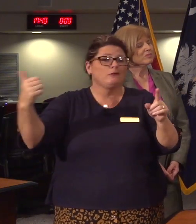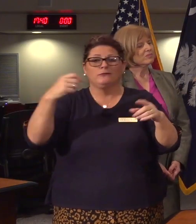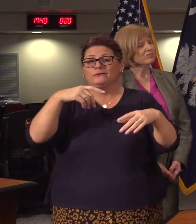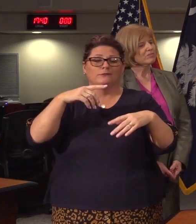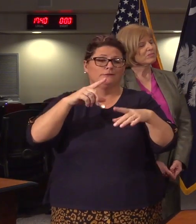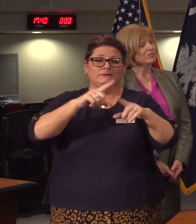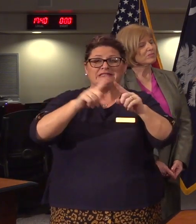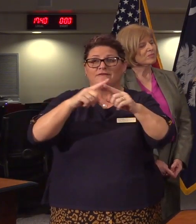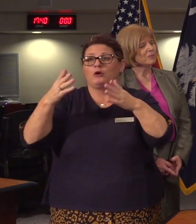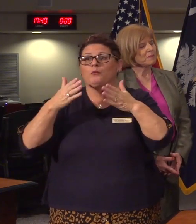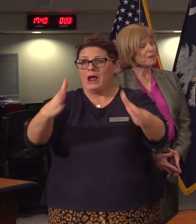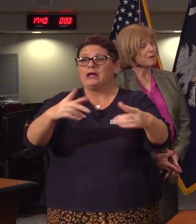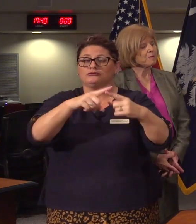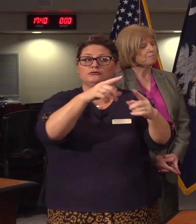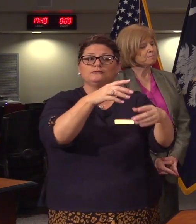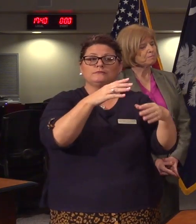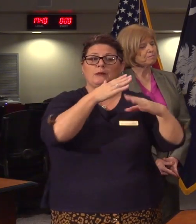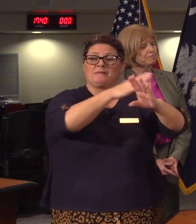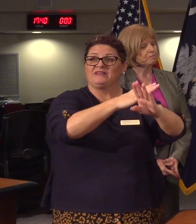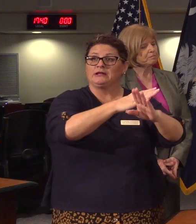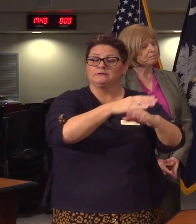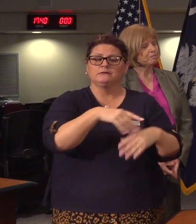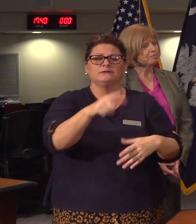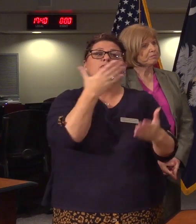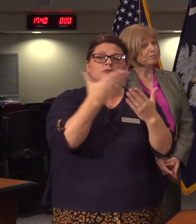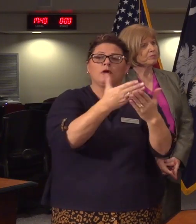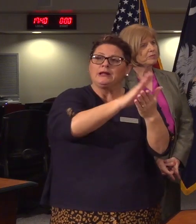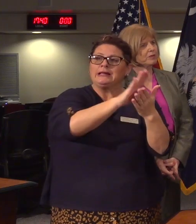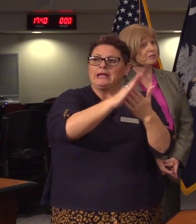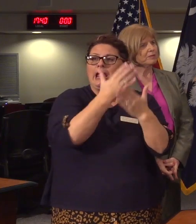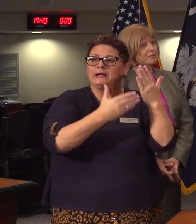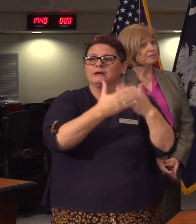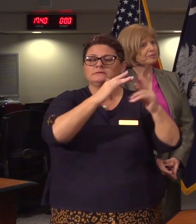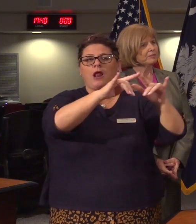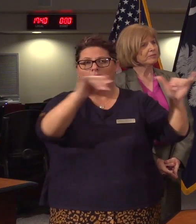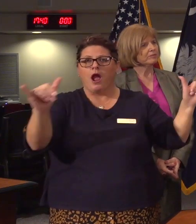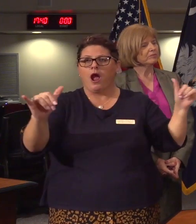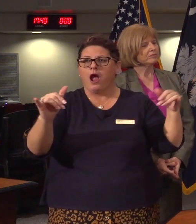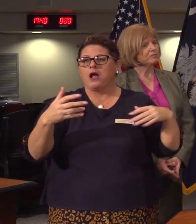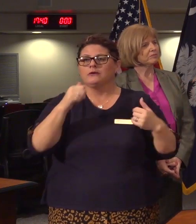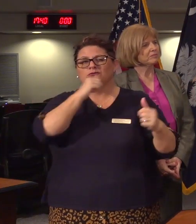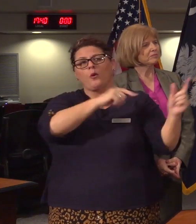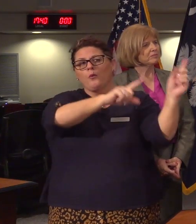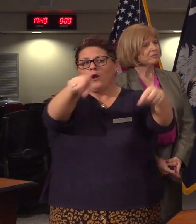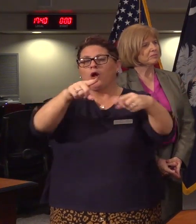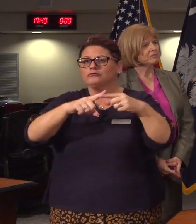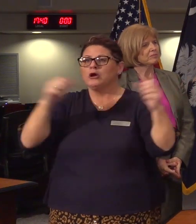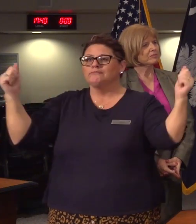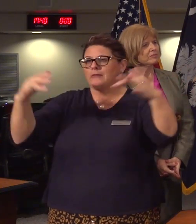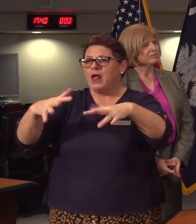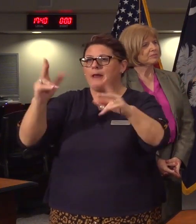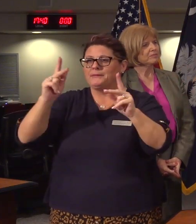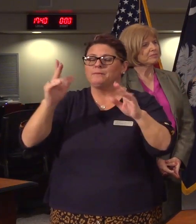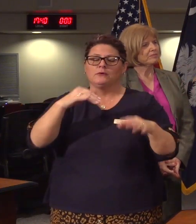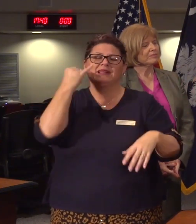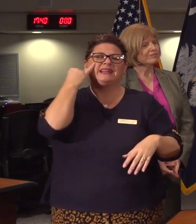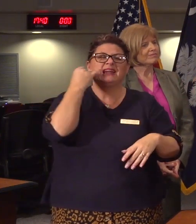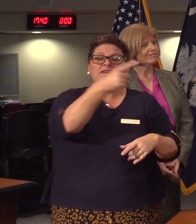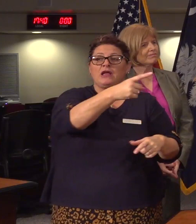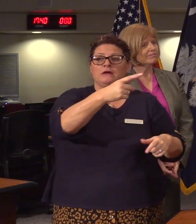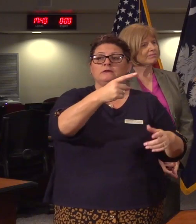other measures, asking people to practice good hygiene, to stay away from large gatherings if they're ill. If